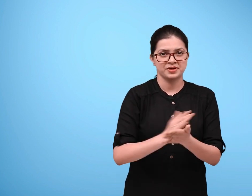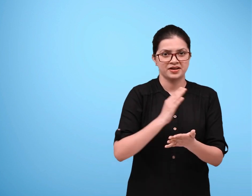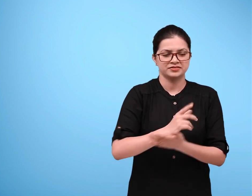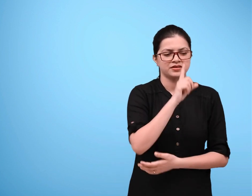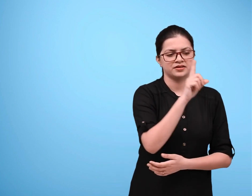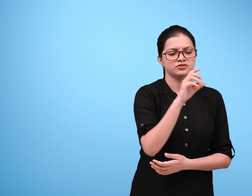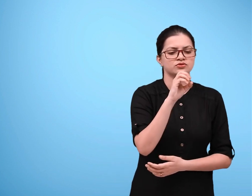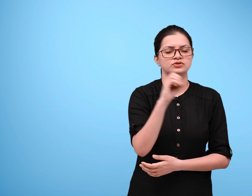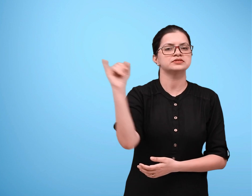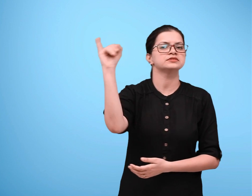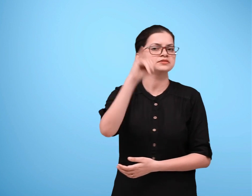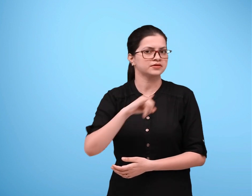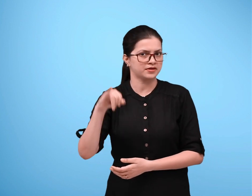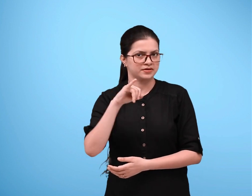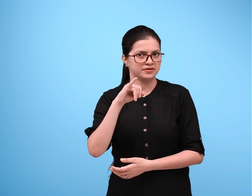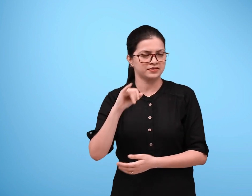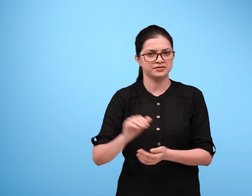Page 106.